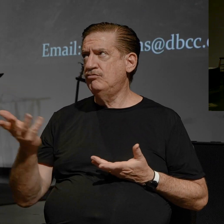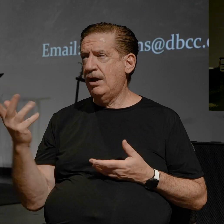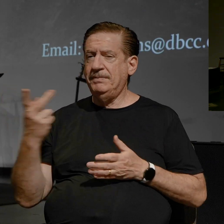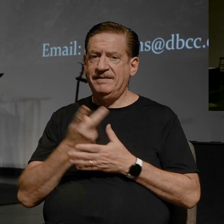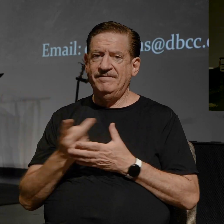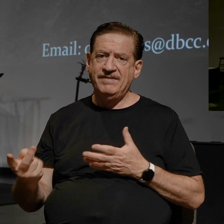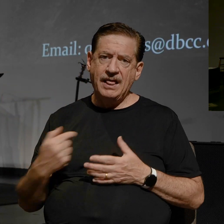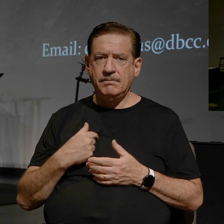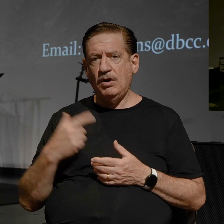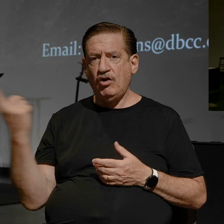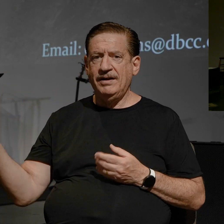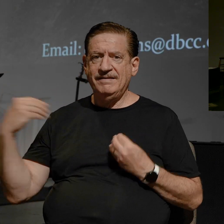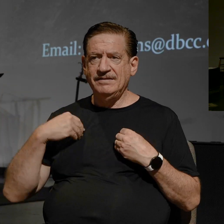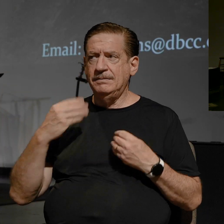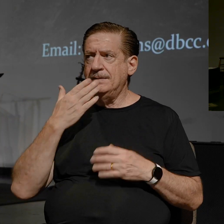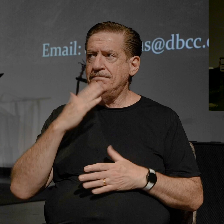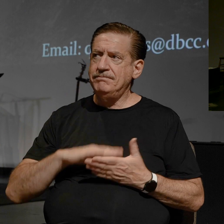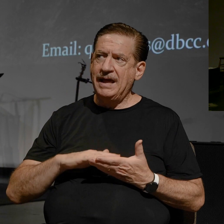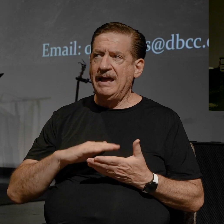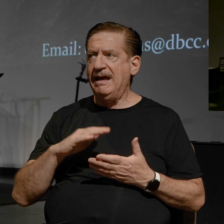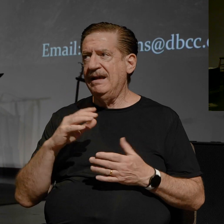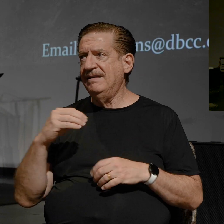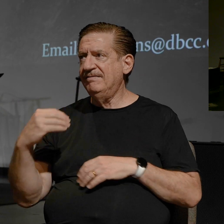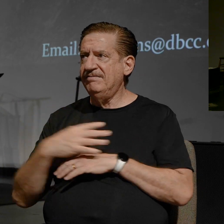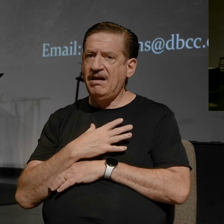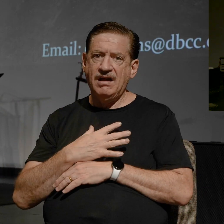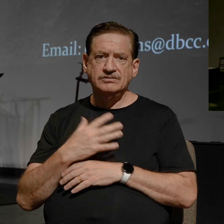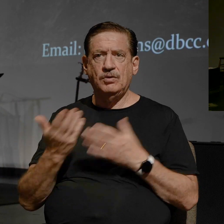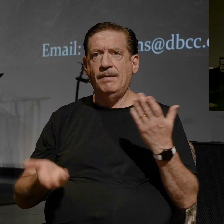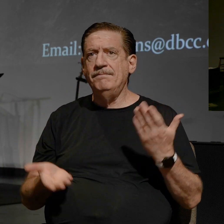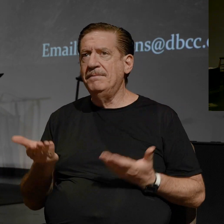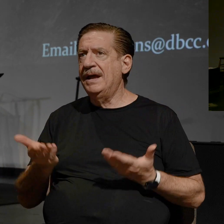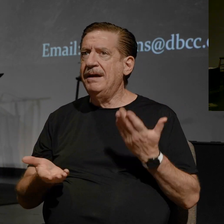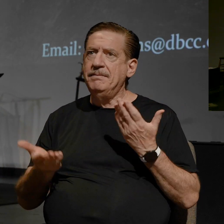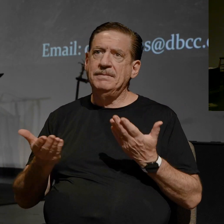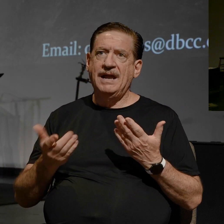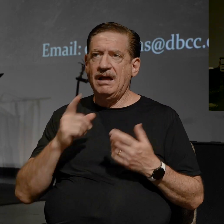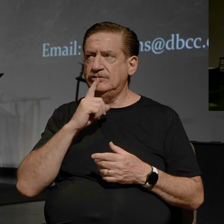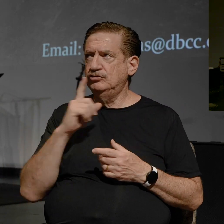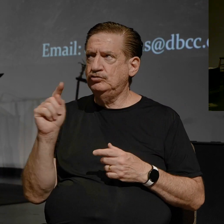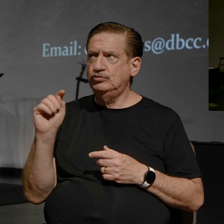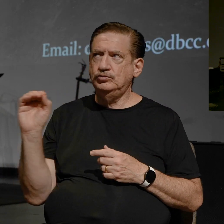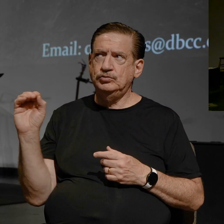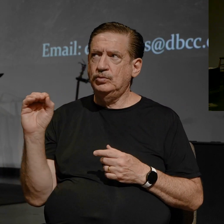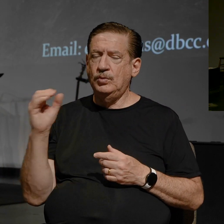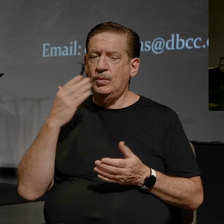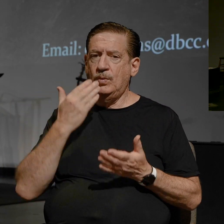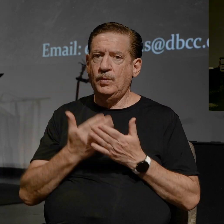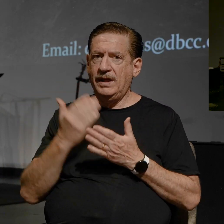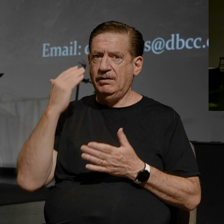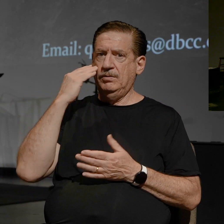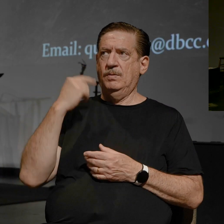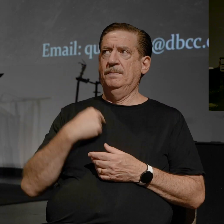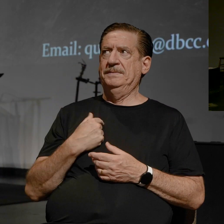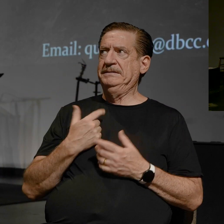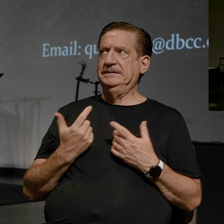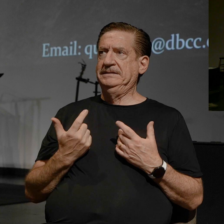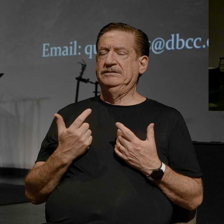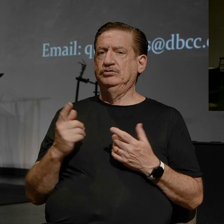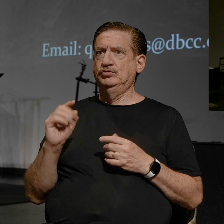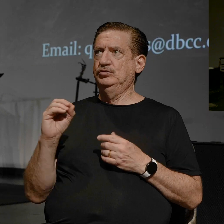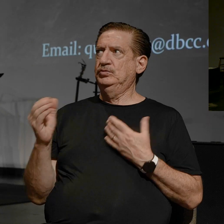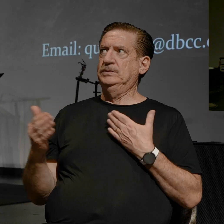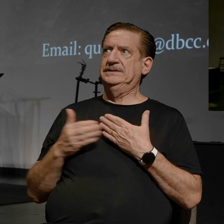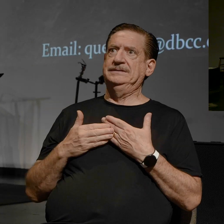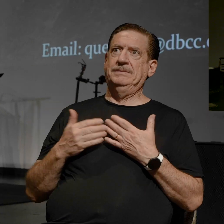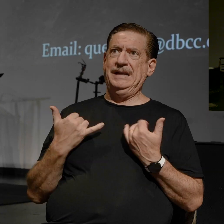fail me, or they'll give me bad advice, or perhaps they may actually get too well-known to me. We may get too intimate, and